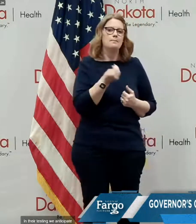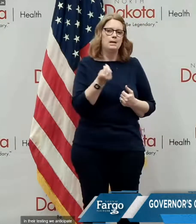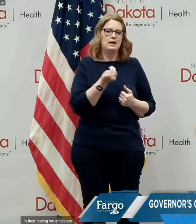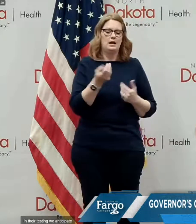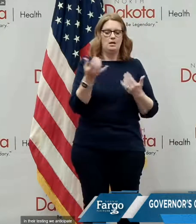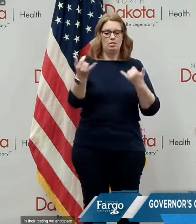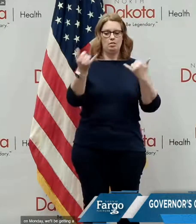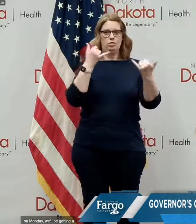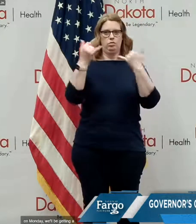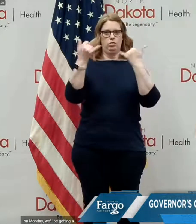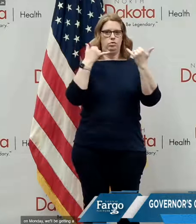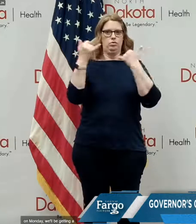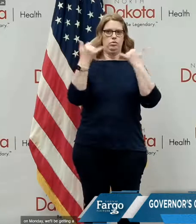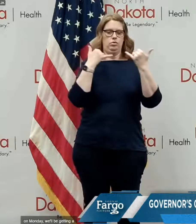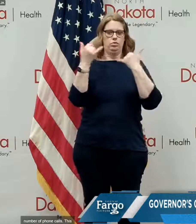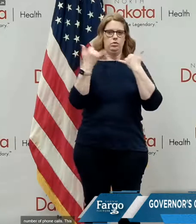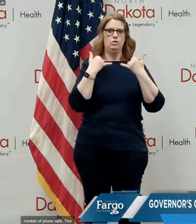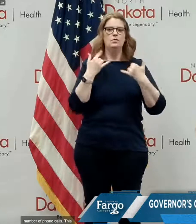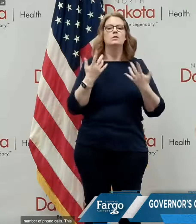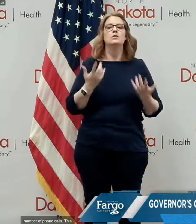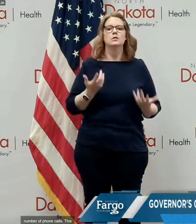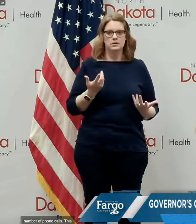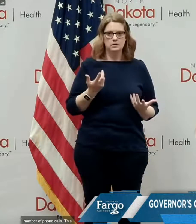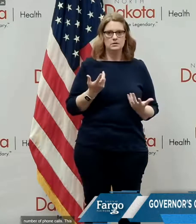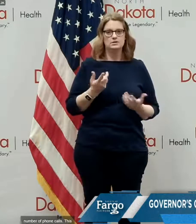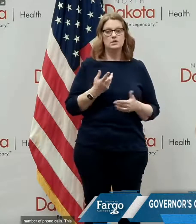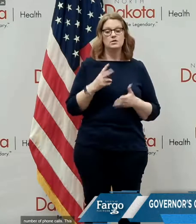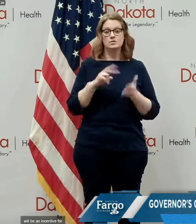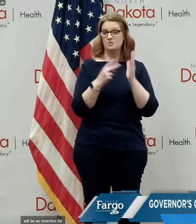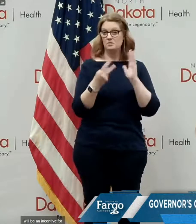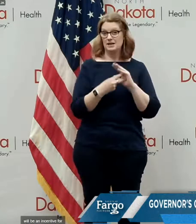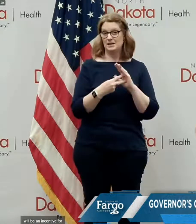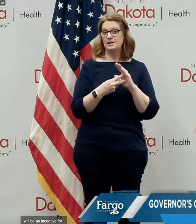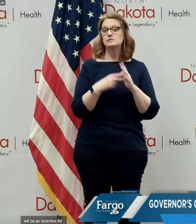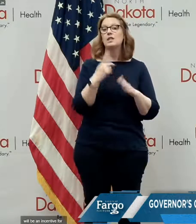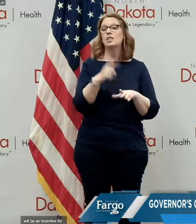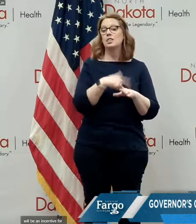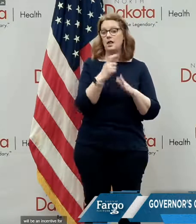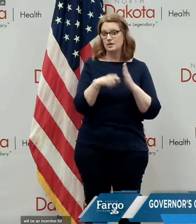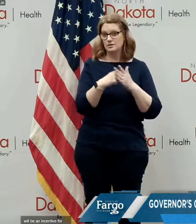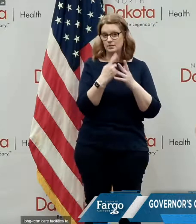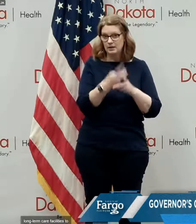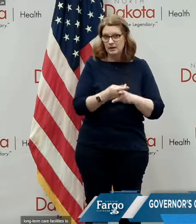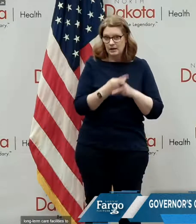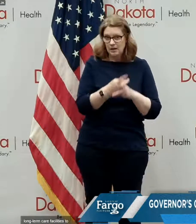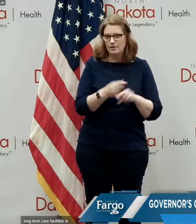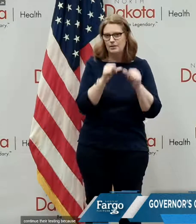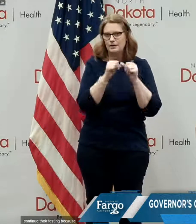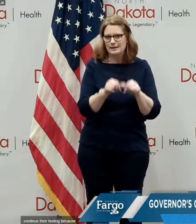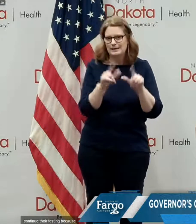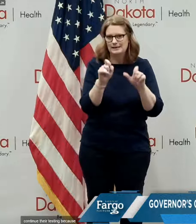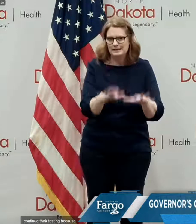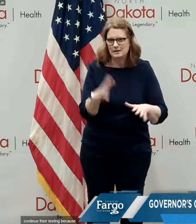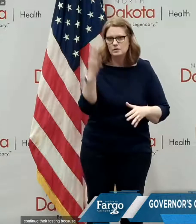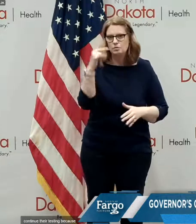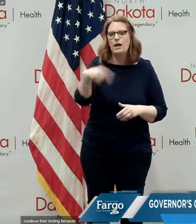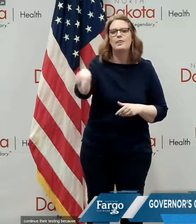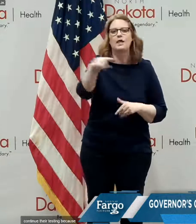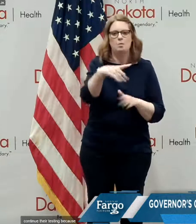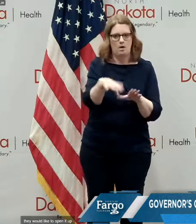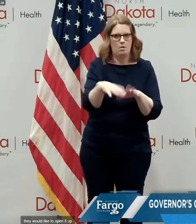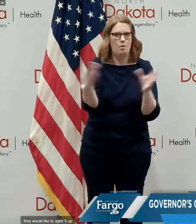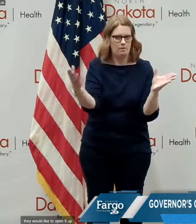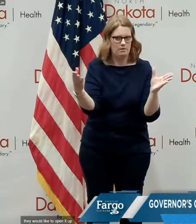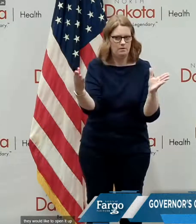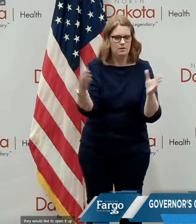calls. This will be an incentive for long-term care facilities to continue their testing because they would like to open it up. And then we'll